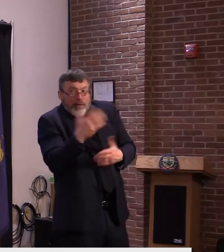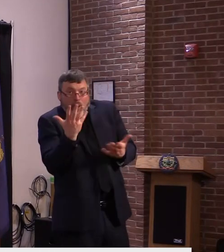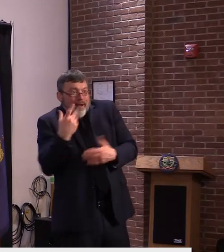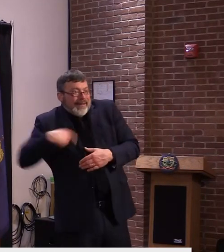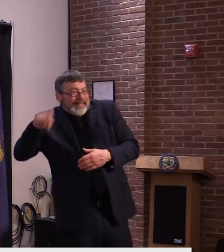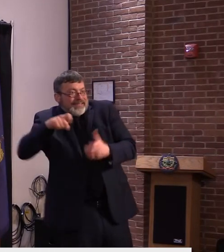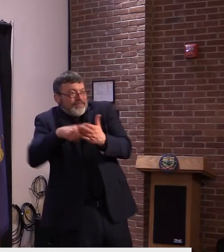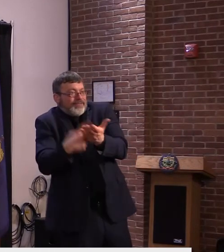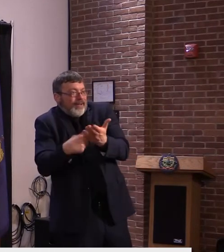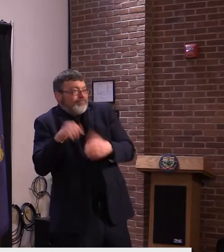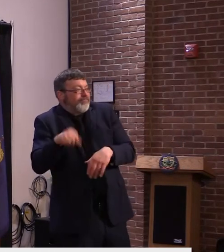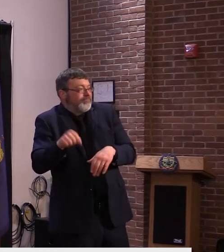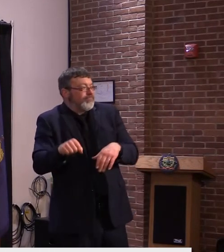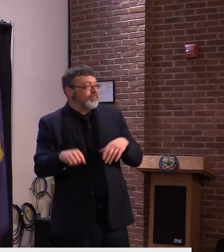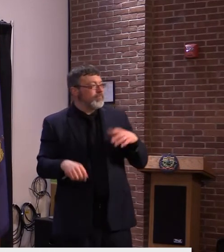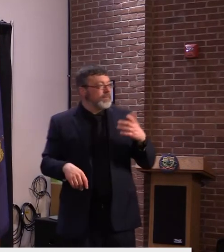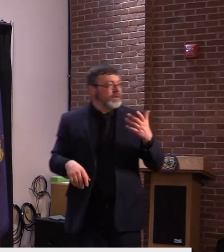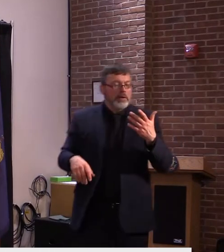What do you think about that?